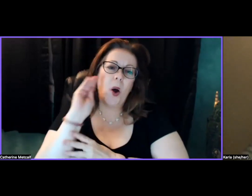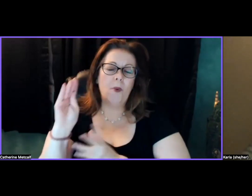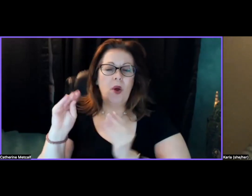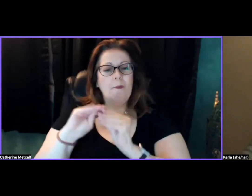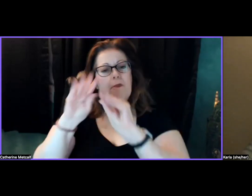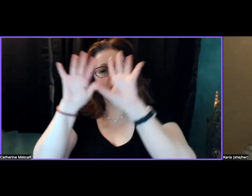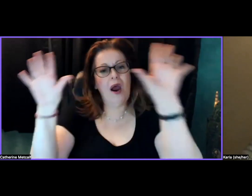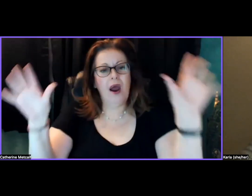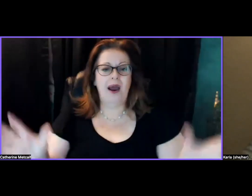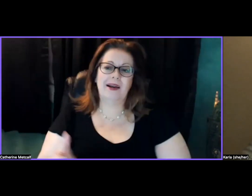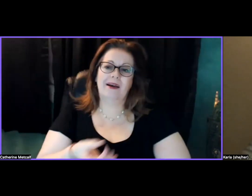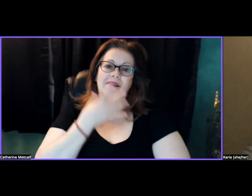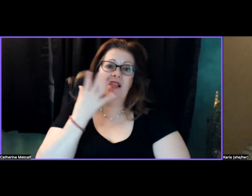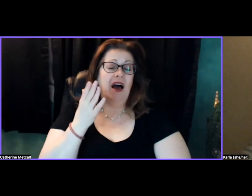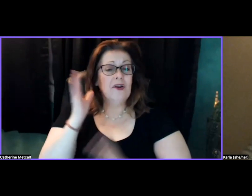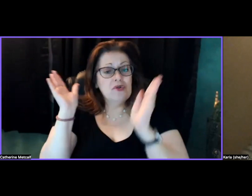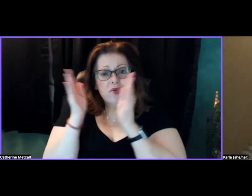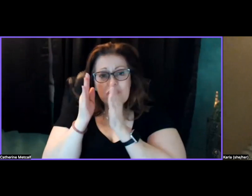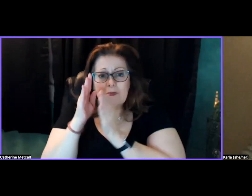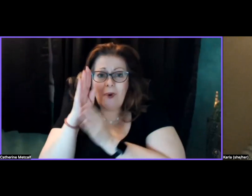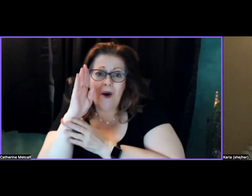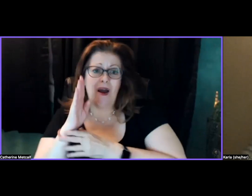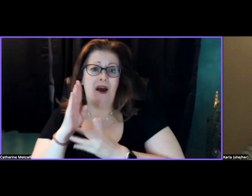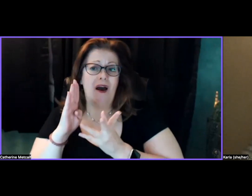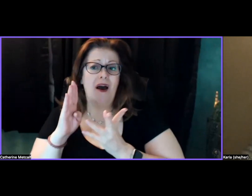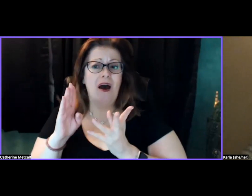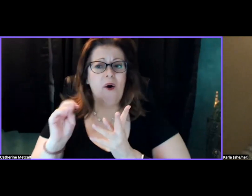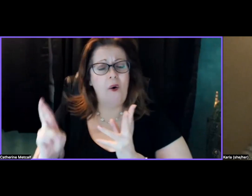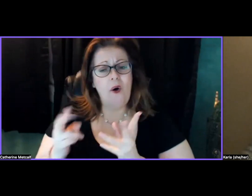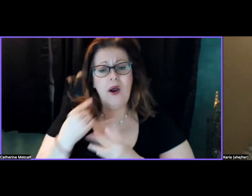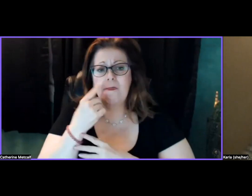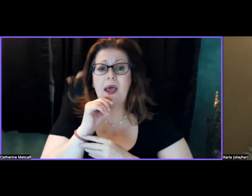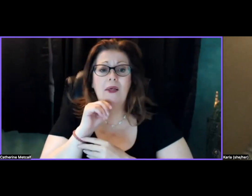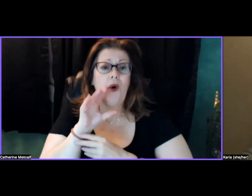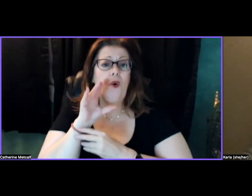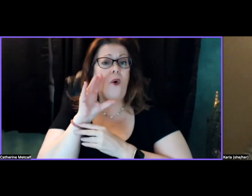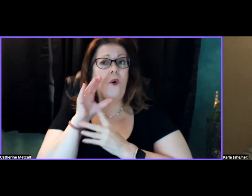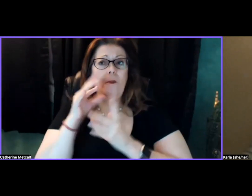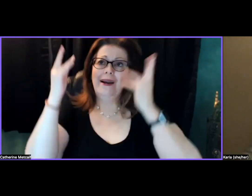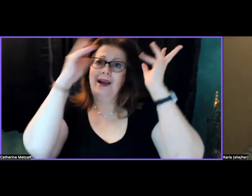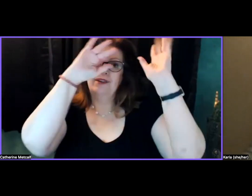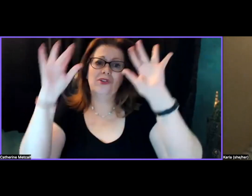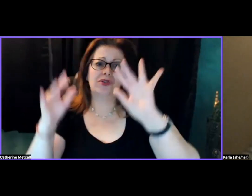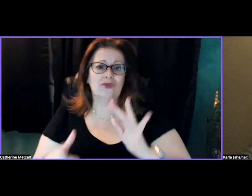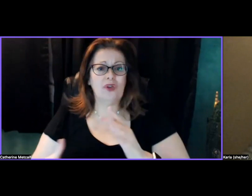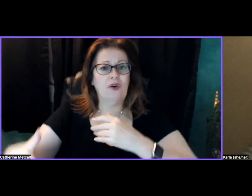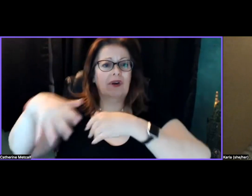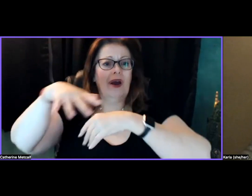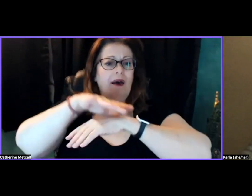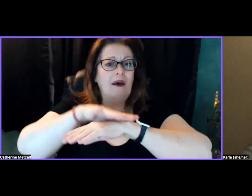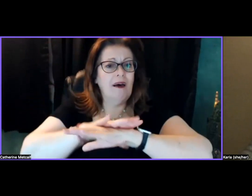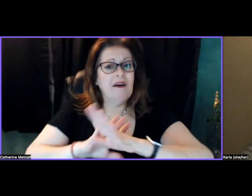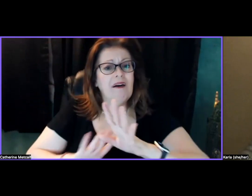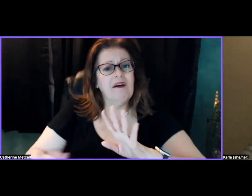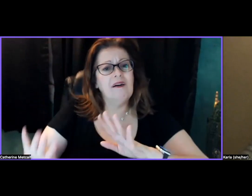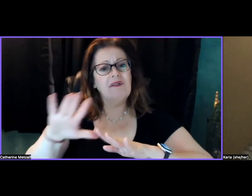god, or perhaps the open mouth of more snow as it blankets everything, even our fears.